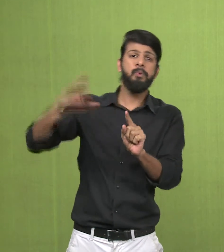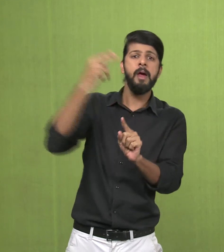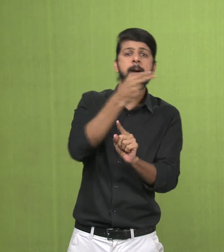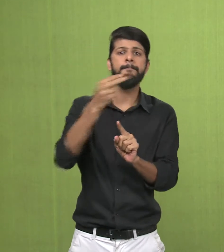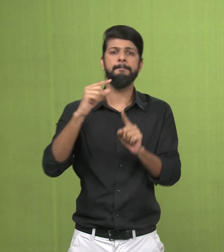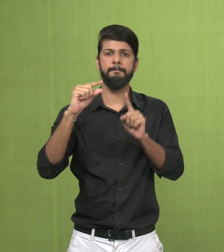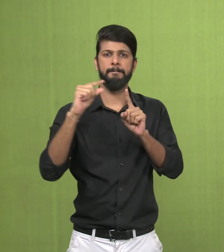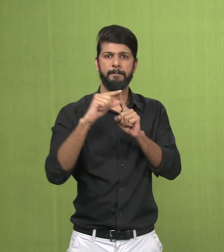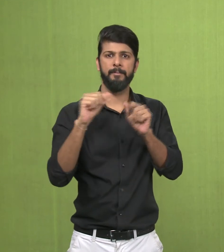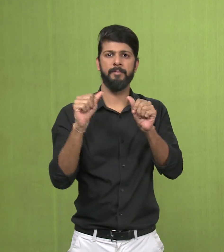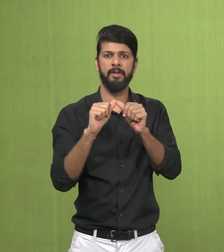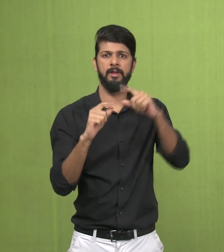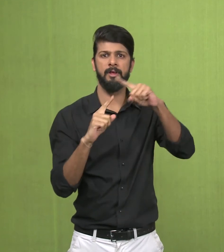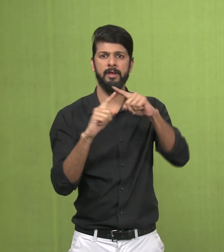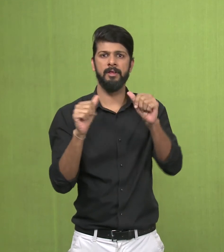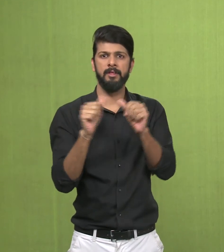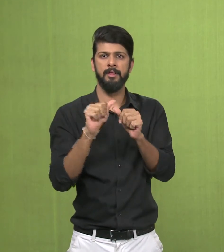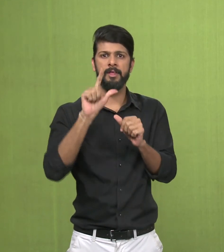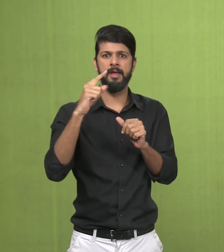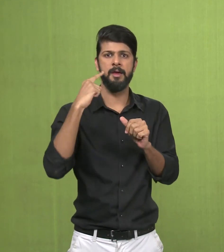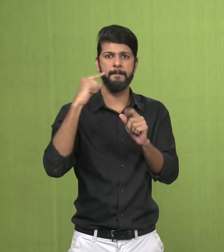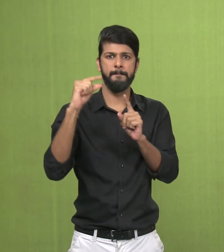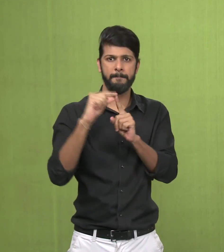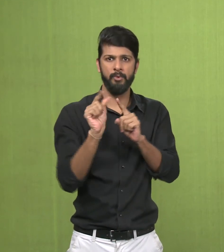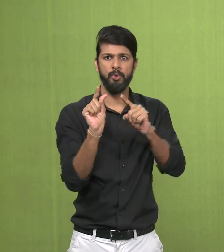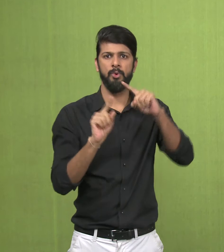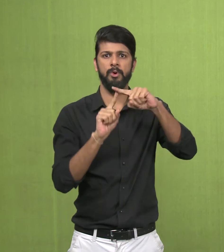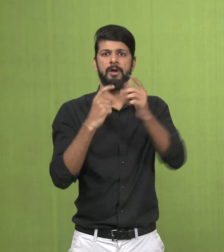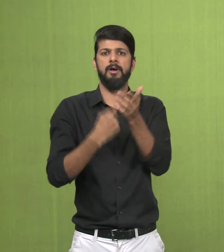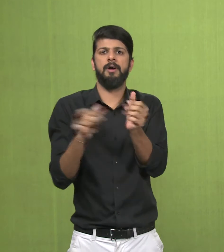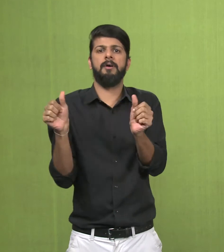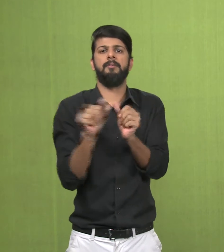time was known as Patali Putra,